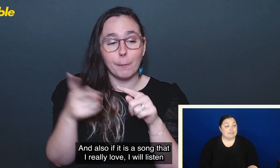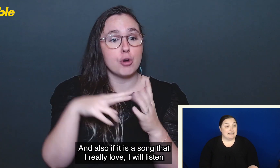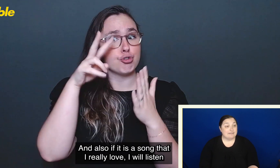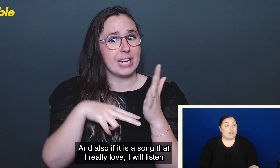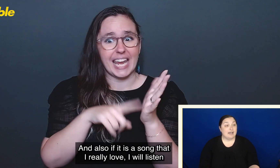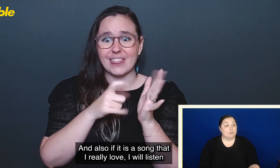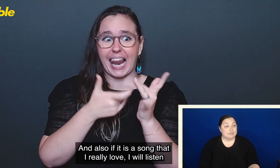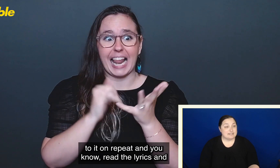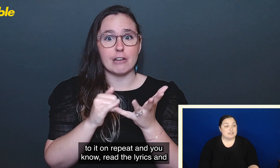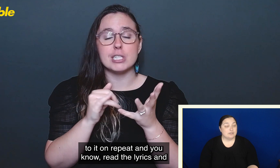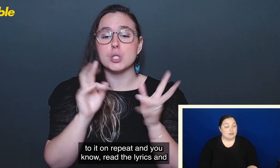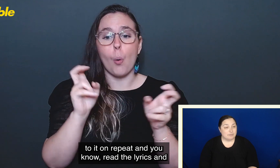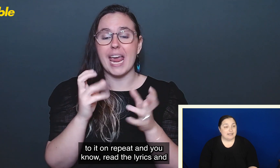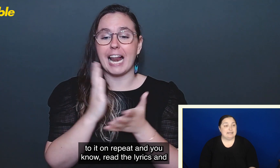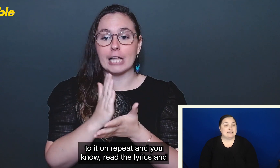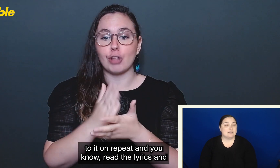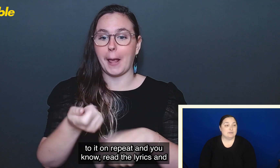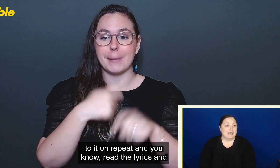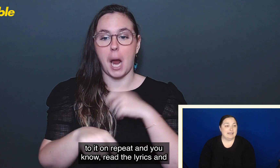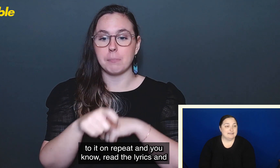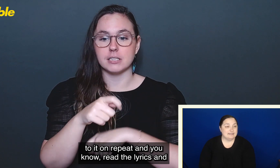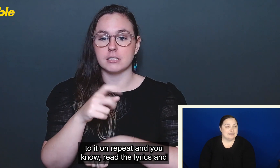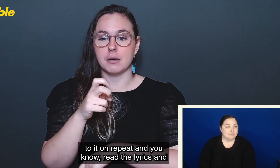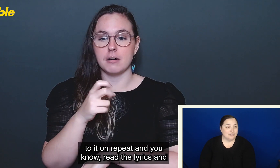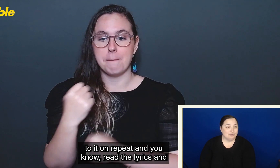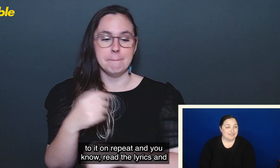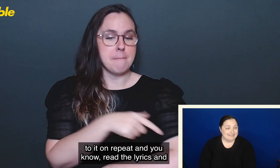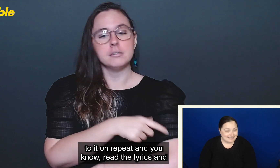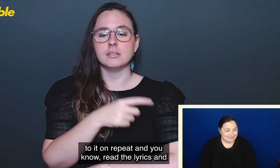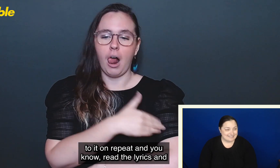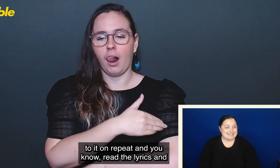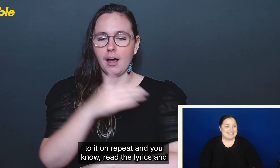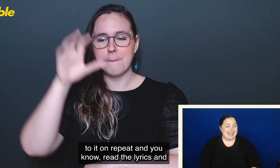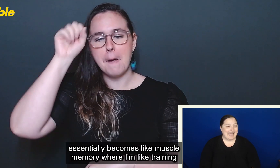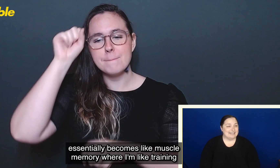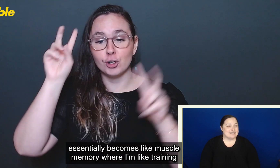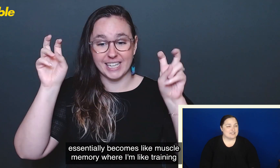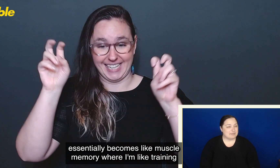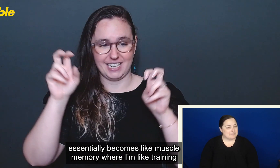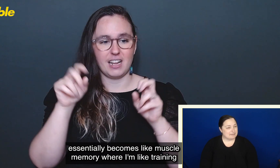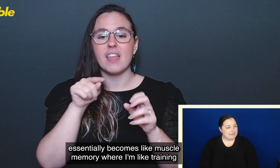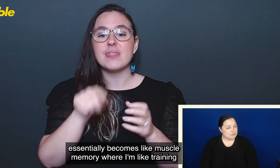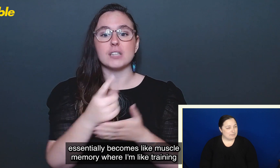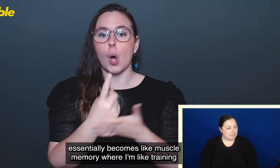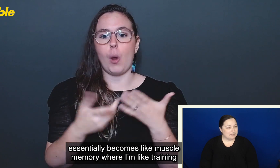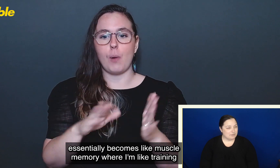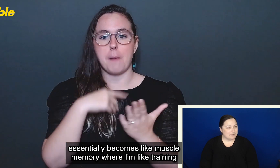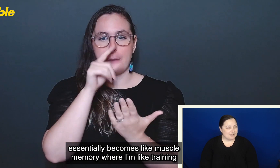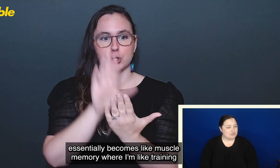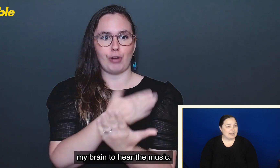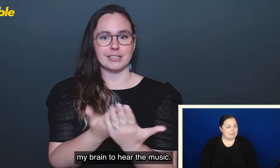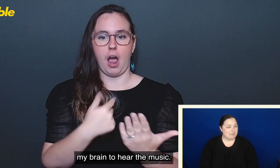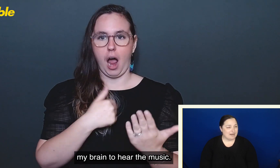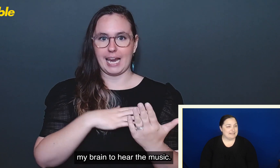I really love, I will listen to it on repeat and read the lyrics, and it essentially becomes like muscle memory where I'm